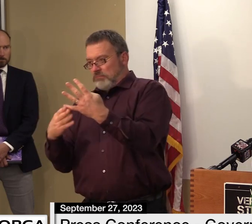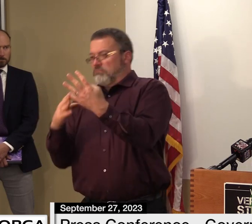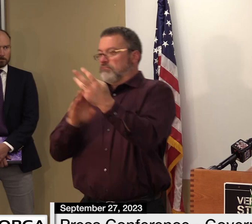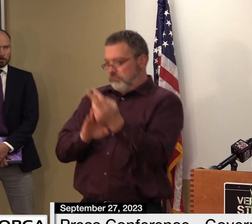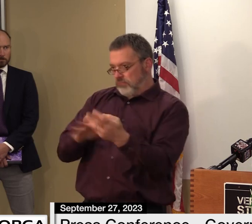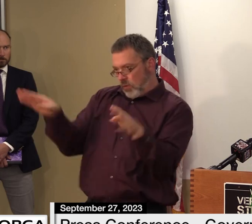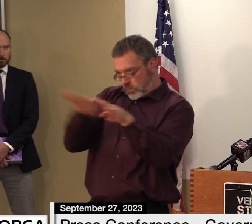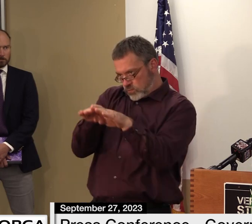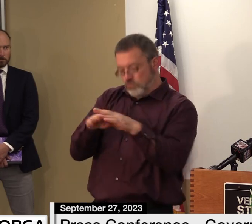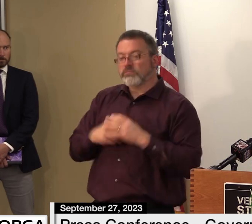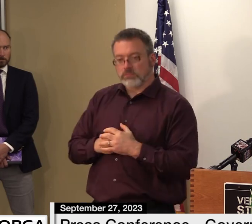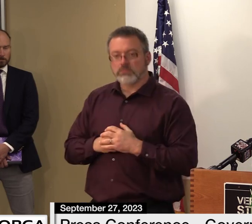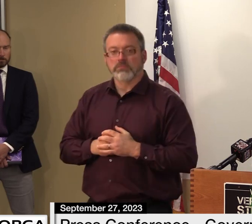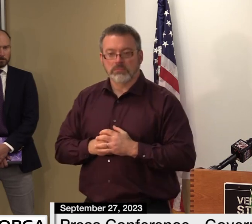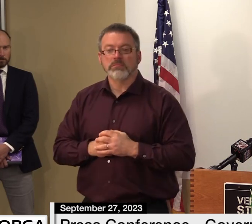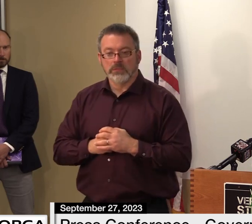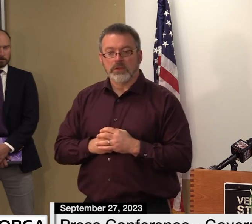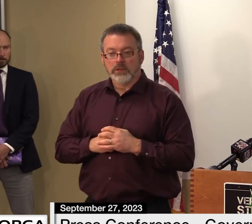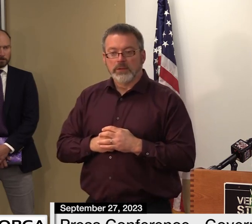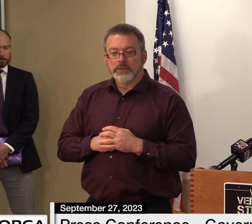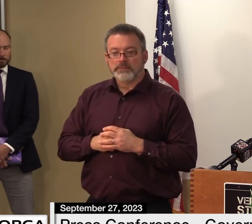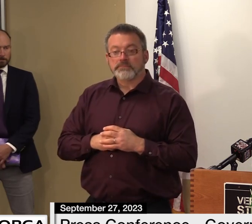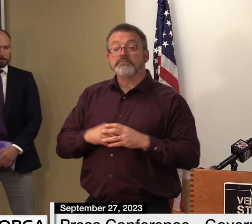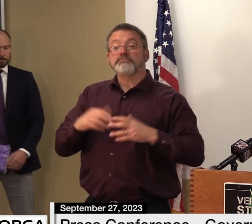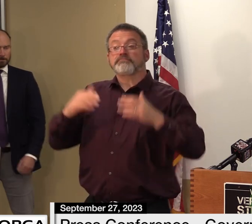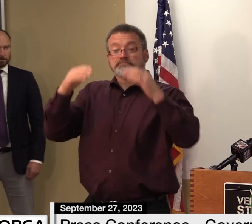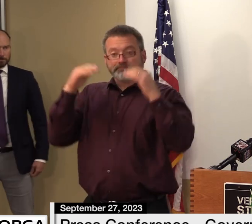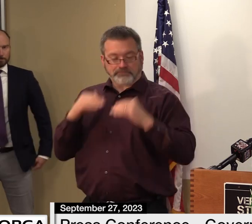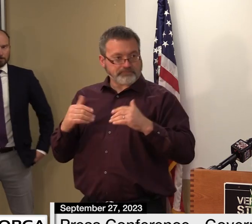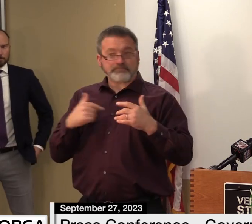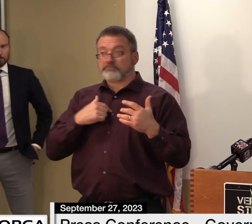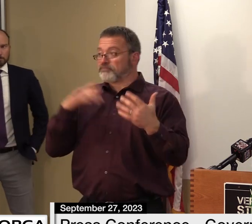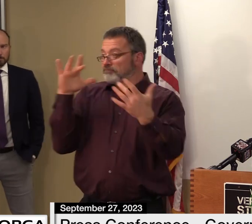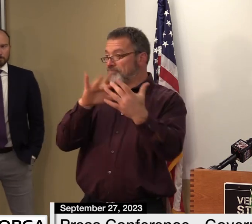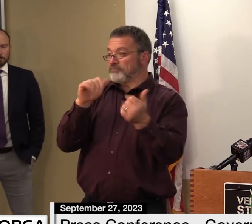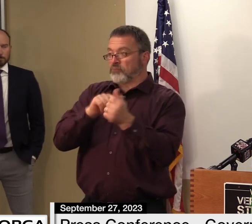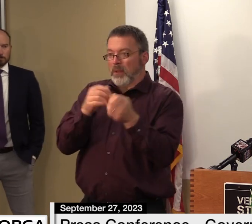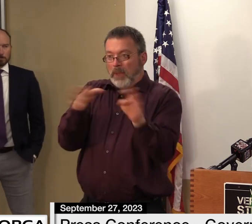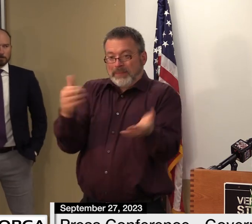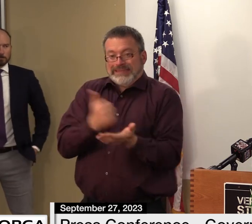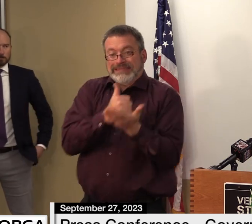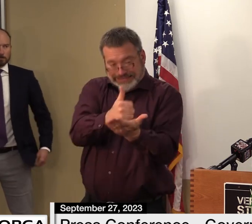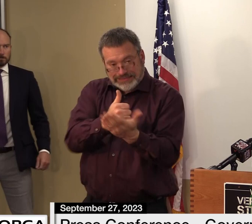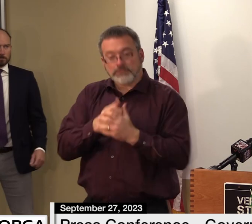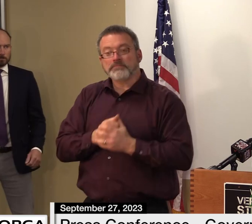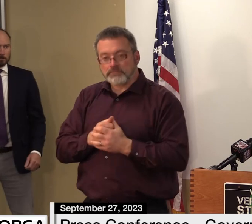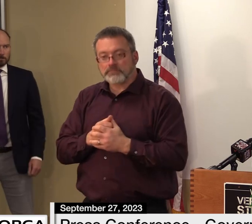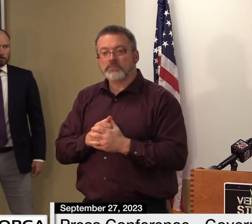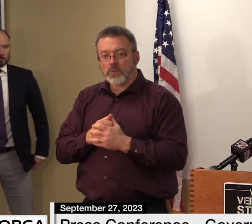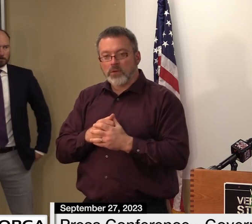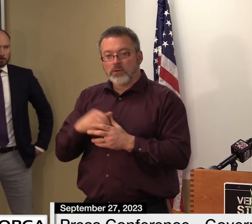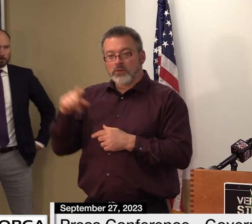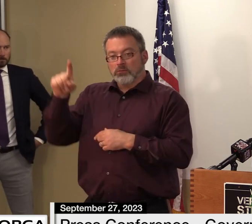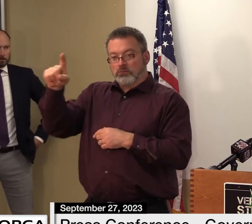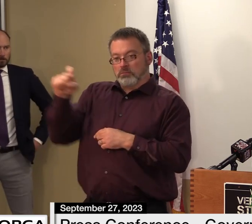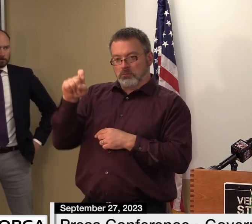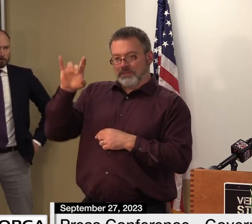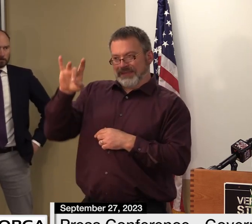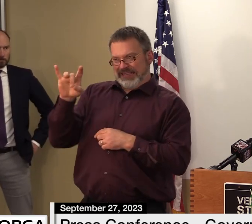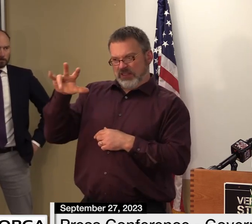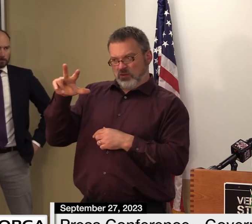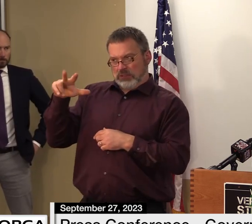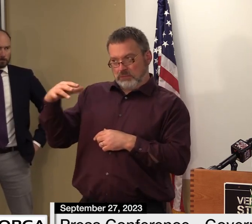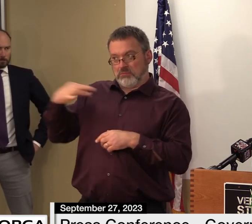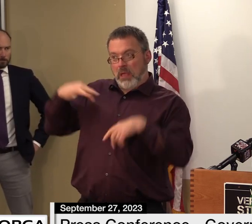We're also working with the state on public assistance. And so right now we have 183 applicants.